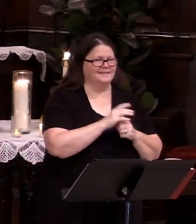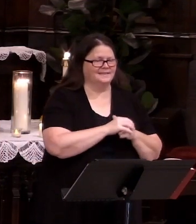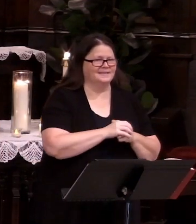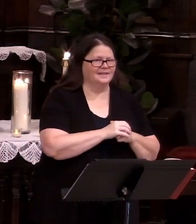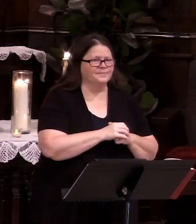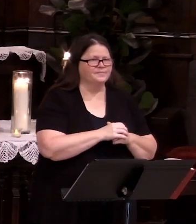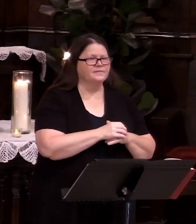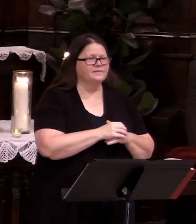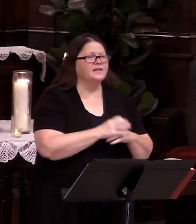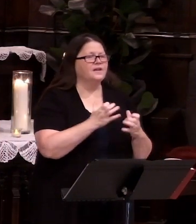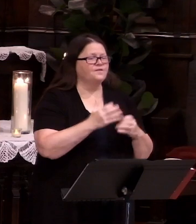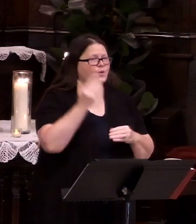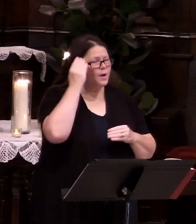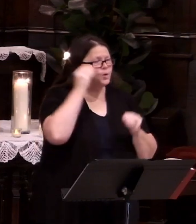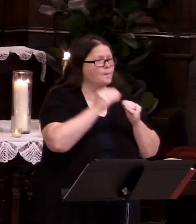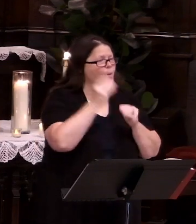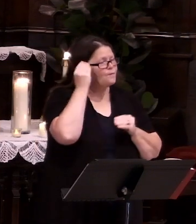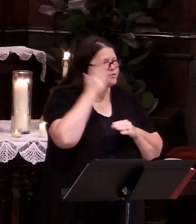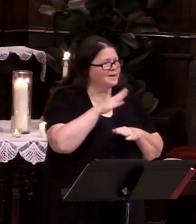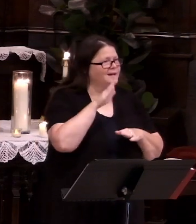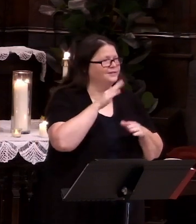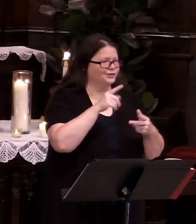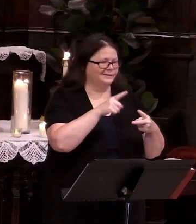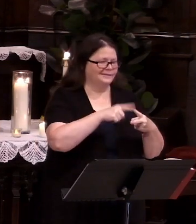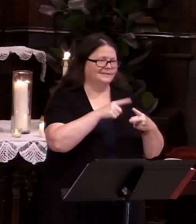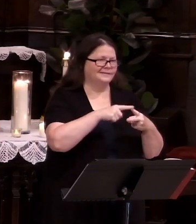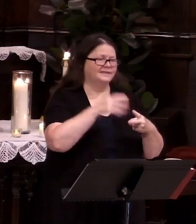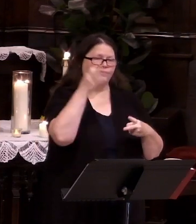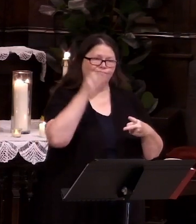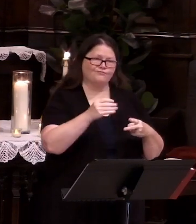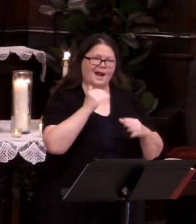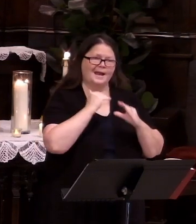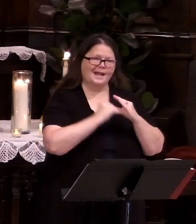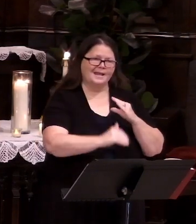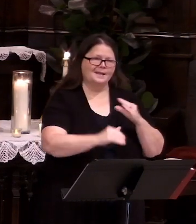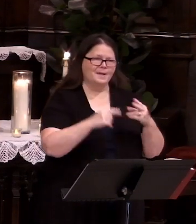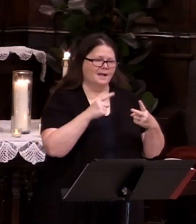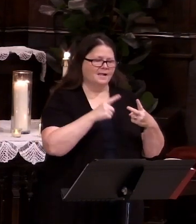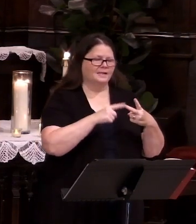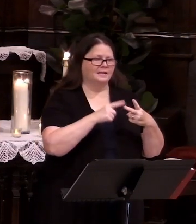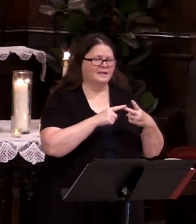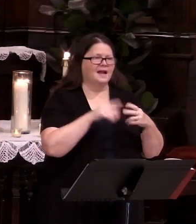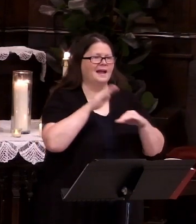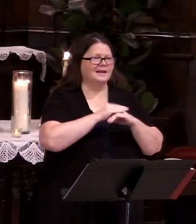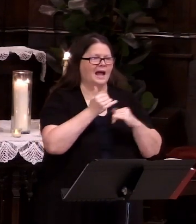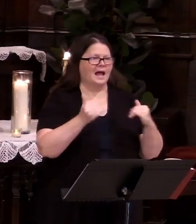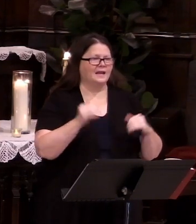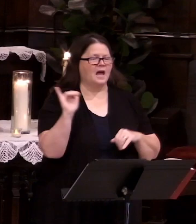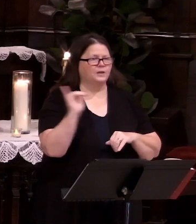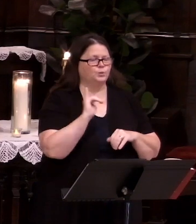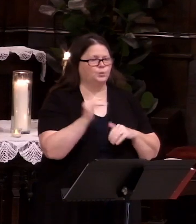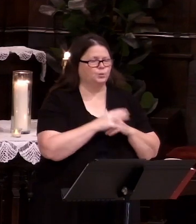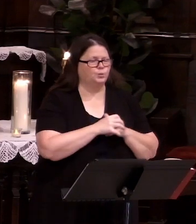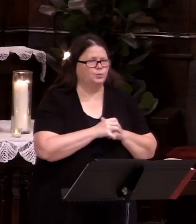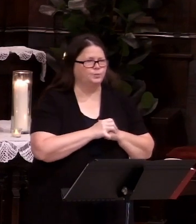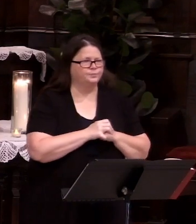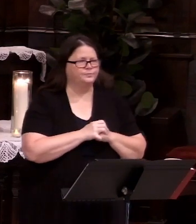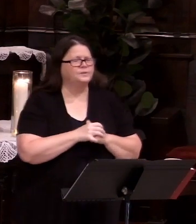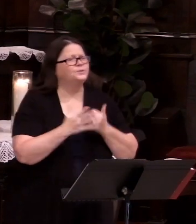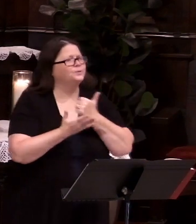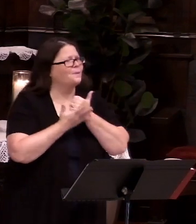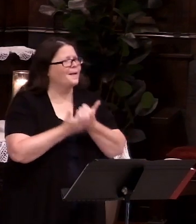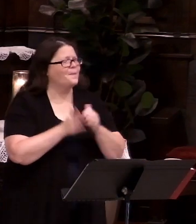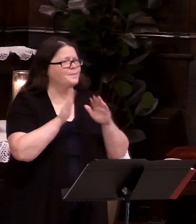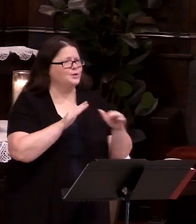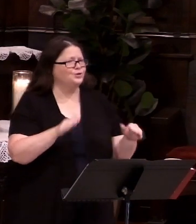is also in the Friday email as well as on our website if you want to know how to do that. But again, helping children